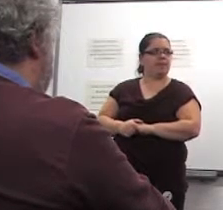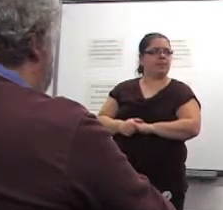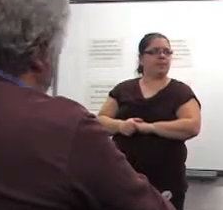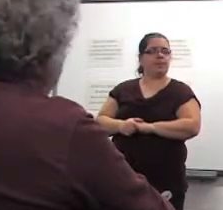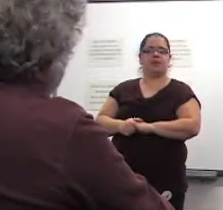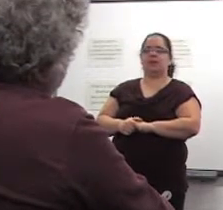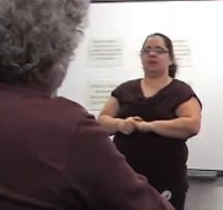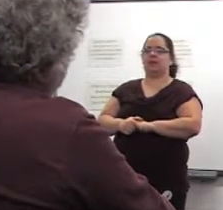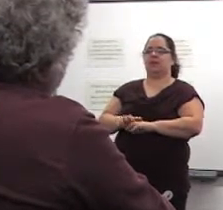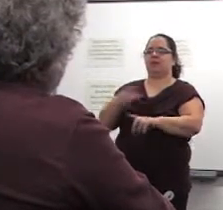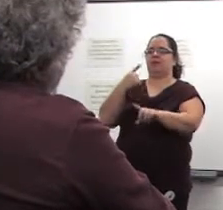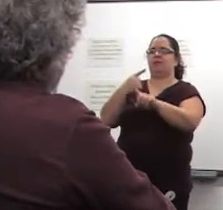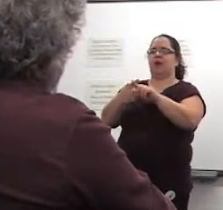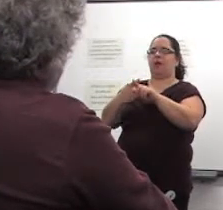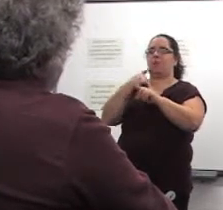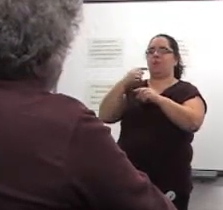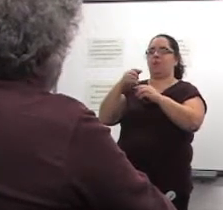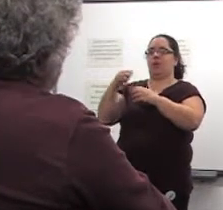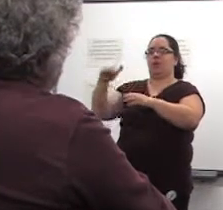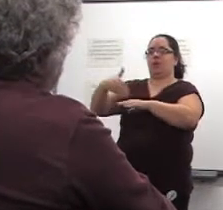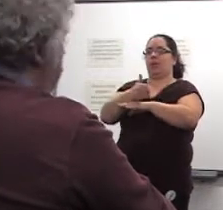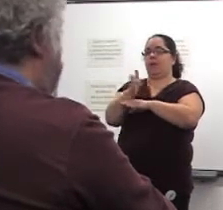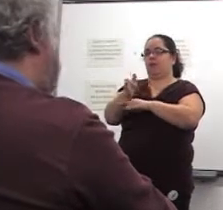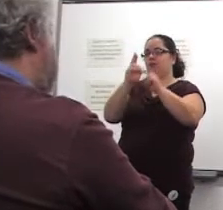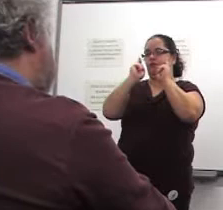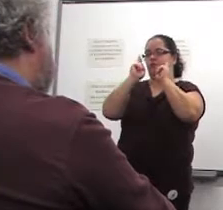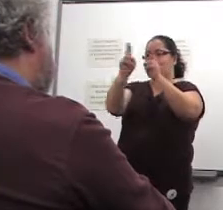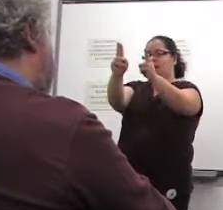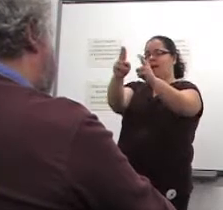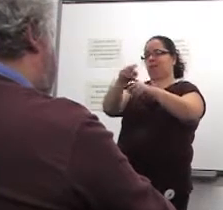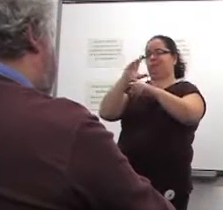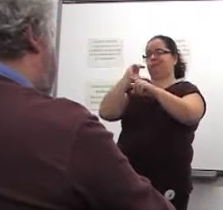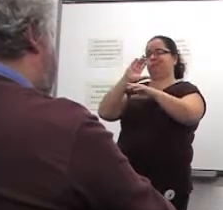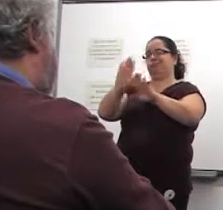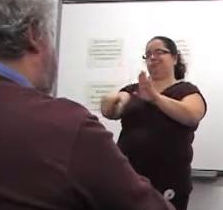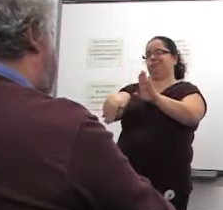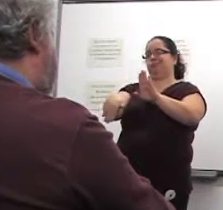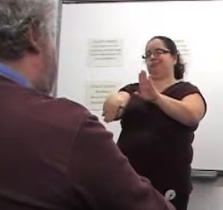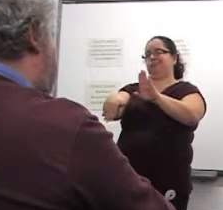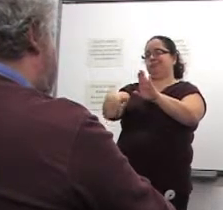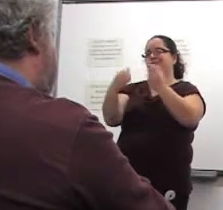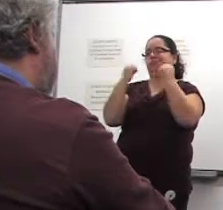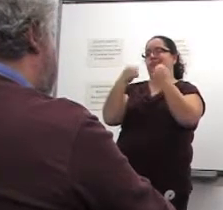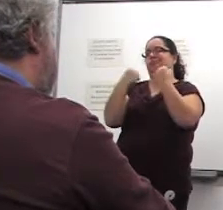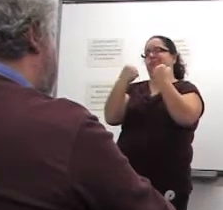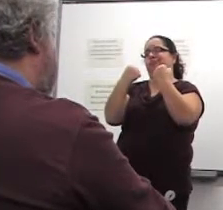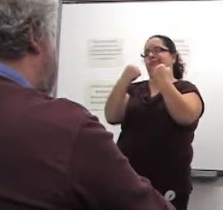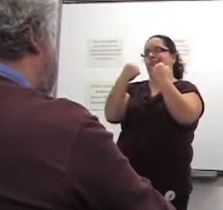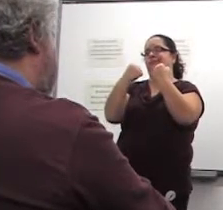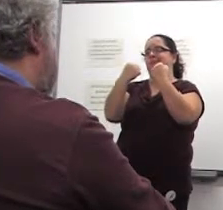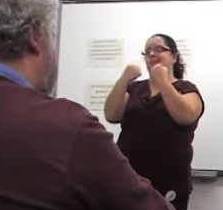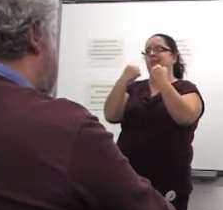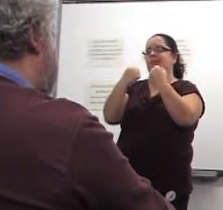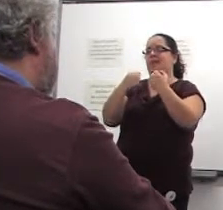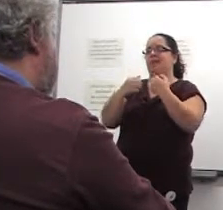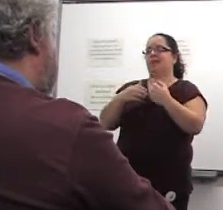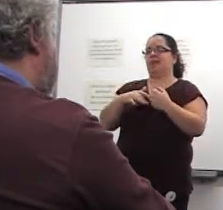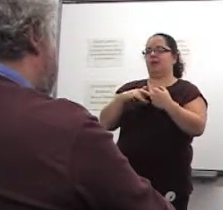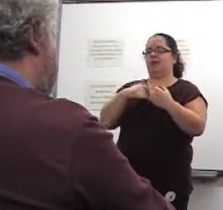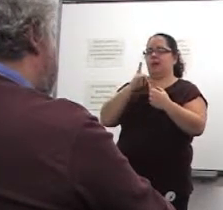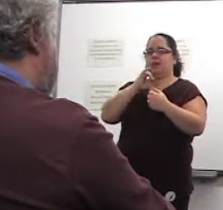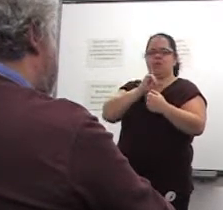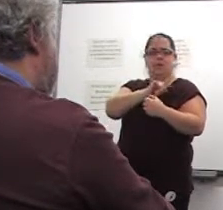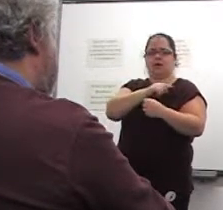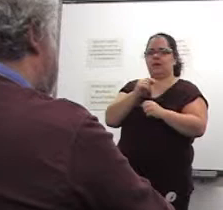He sped up as the road opened up again, and field and wood clustered either side. He felt her sit up